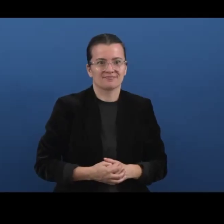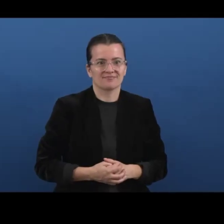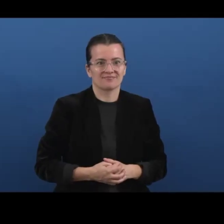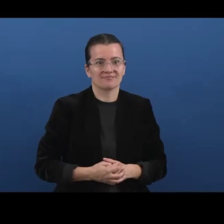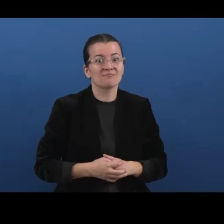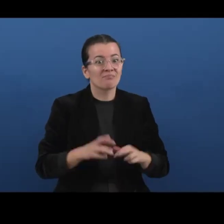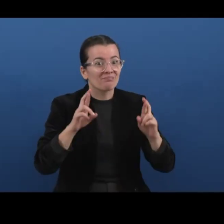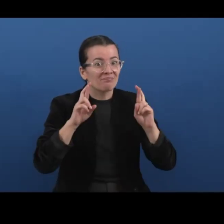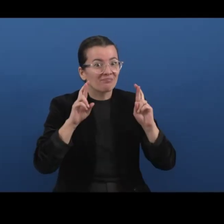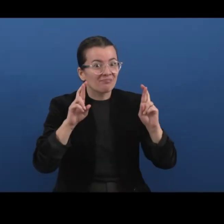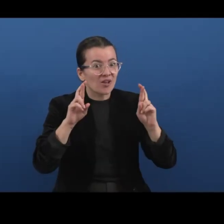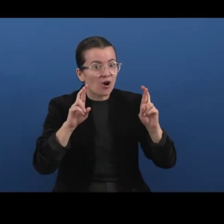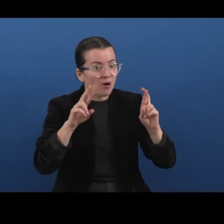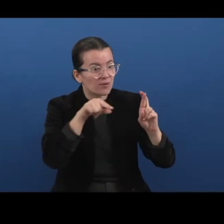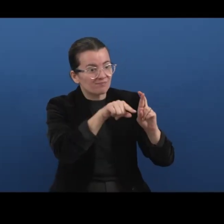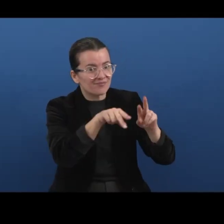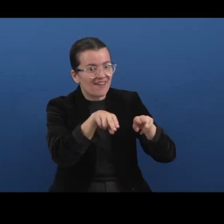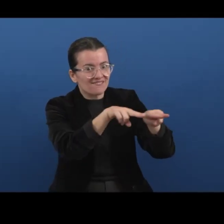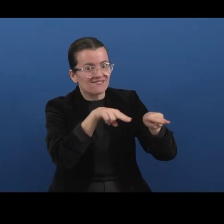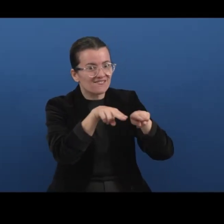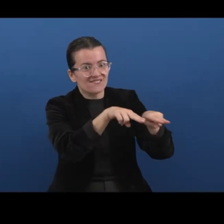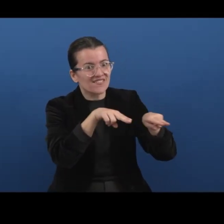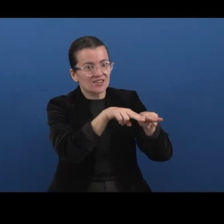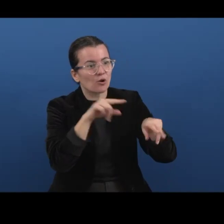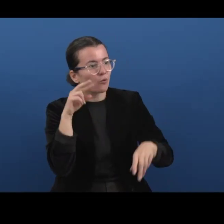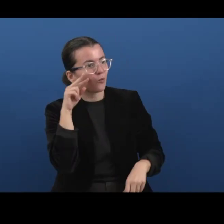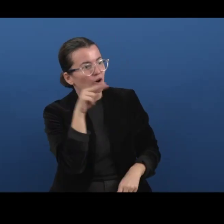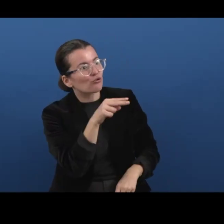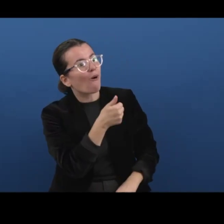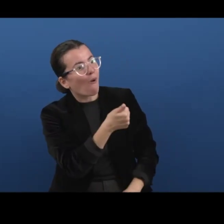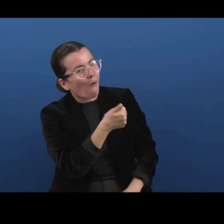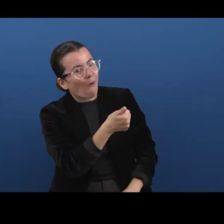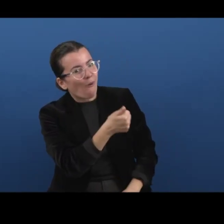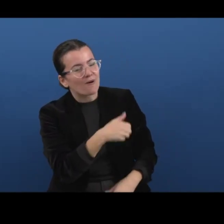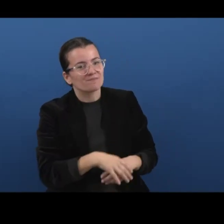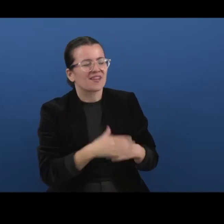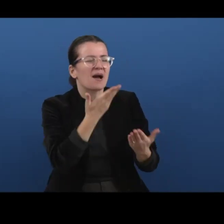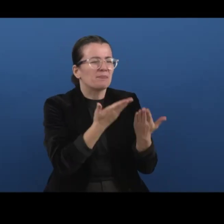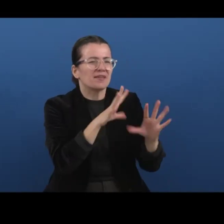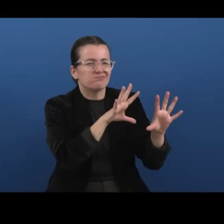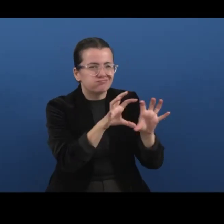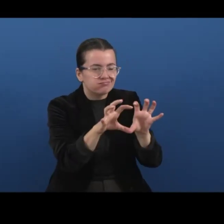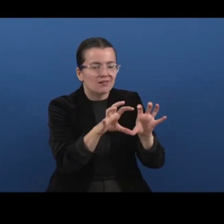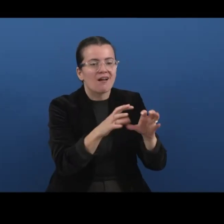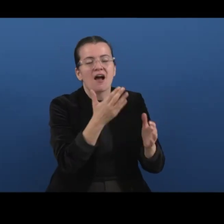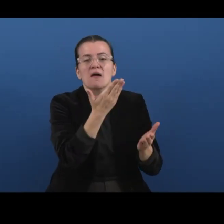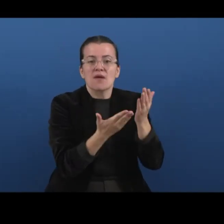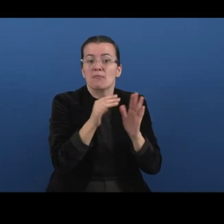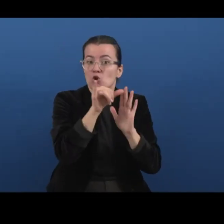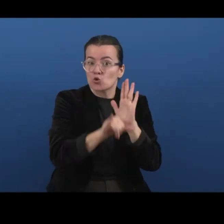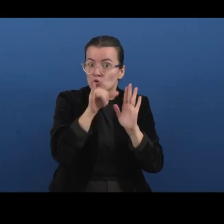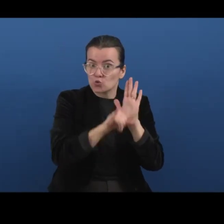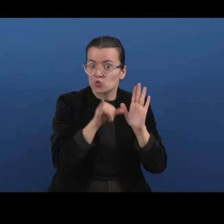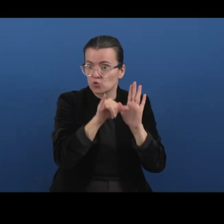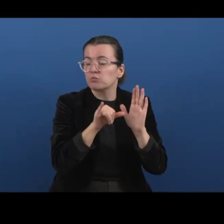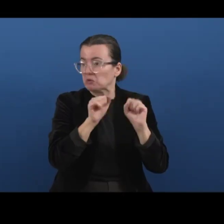Enjoyed the video, even though it was a bit lagging, but it's also, of course, on the ILO's YouTube channel if you want to rewatch it after this webinar. With this